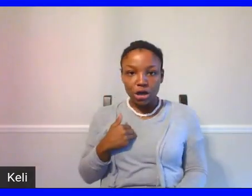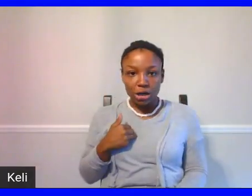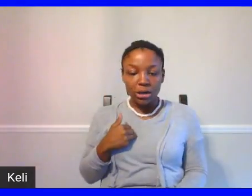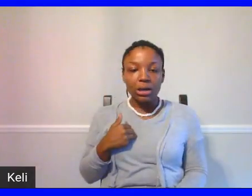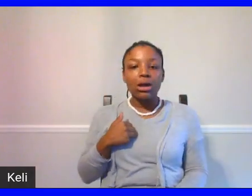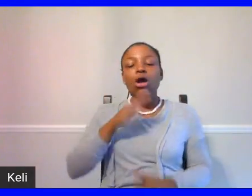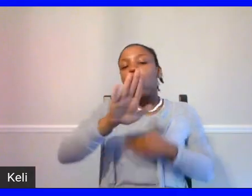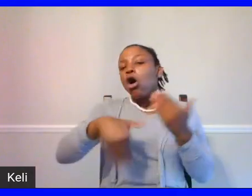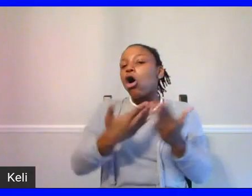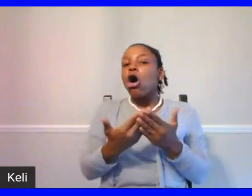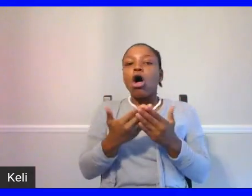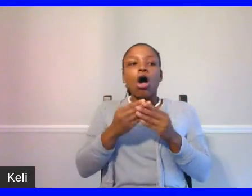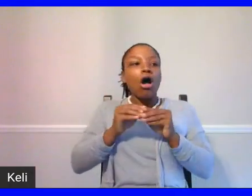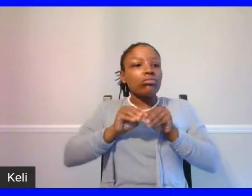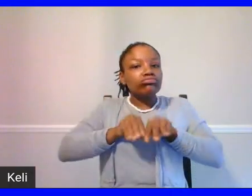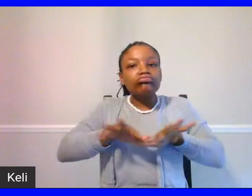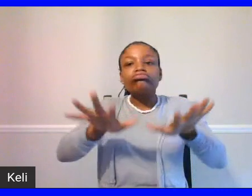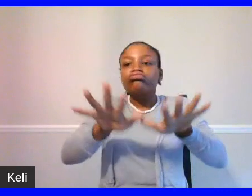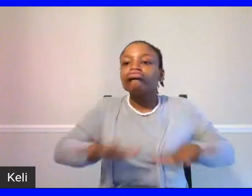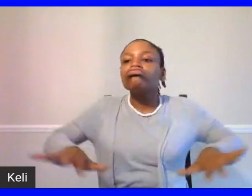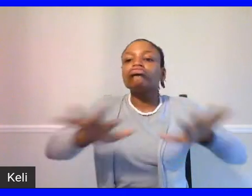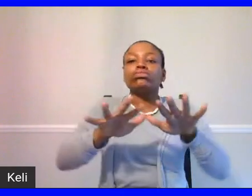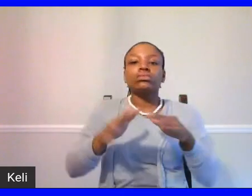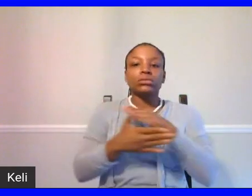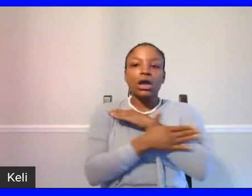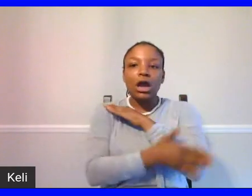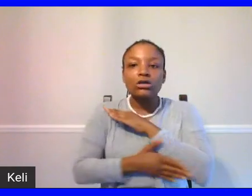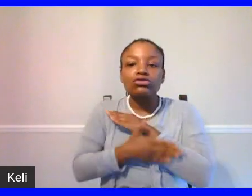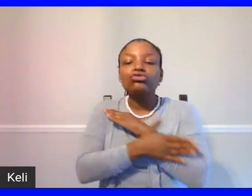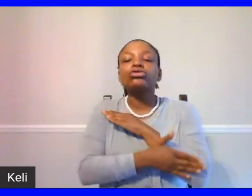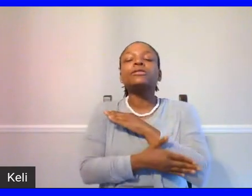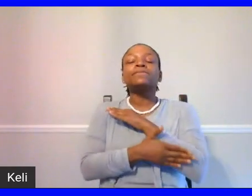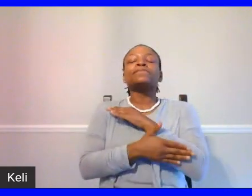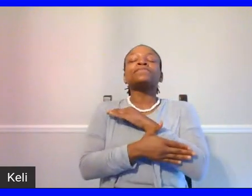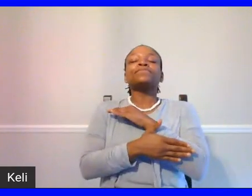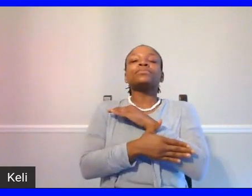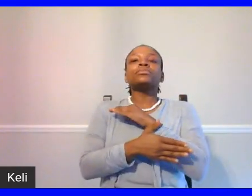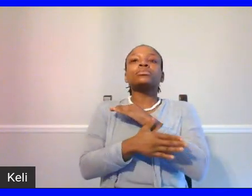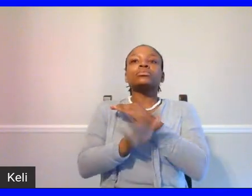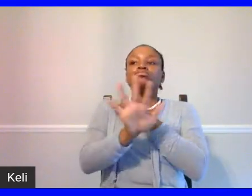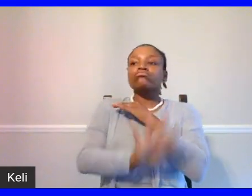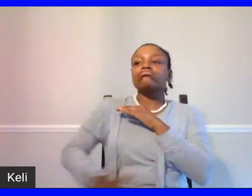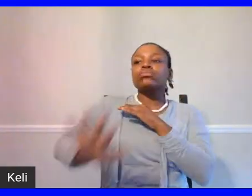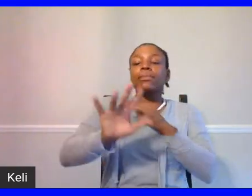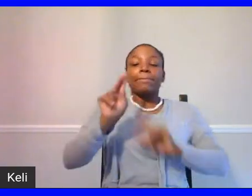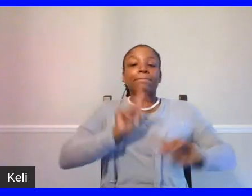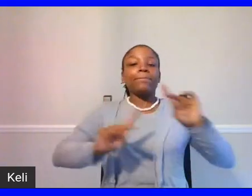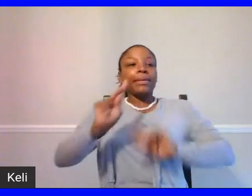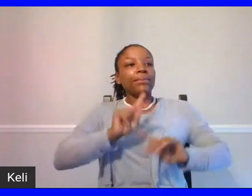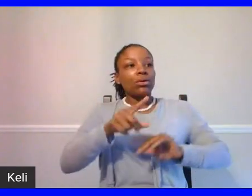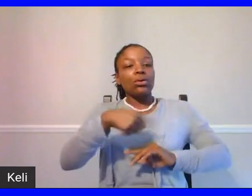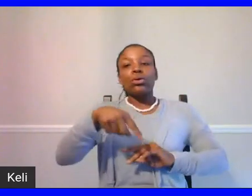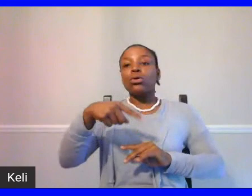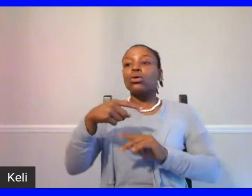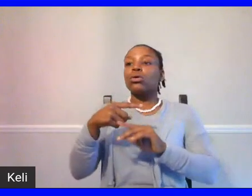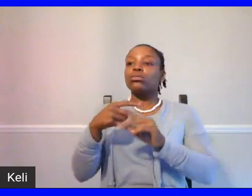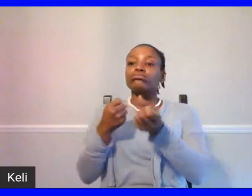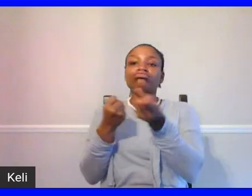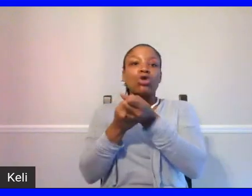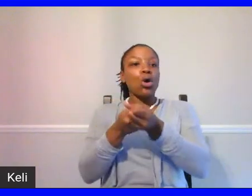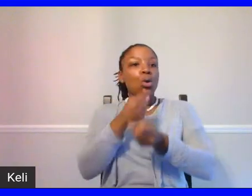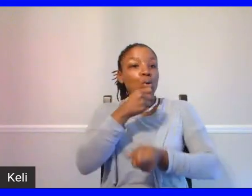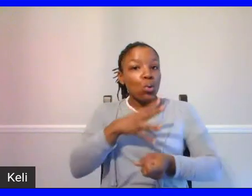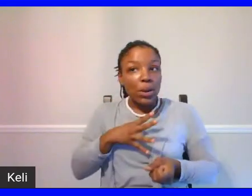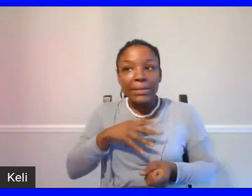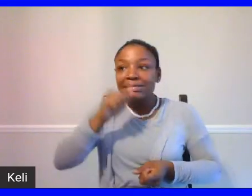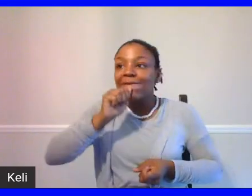all across the country. These were people that were, you know, at their height were pro women's suffrage,